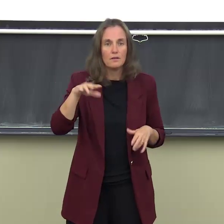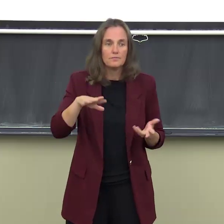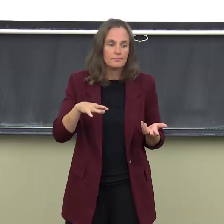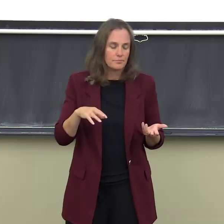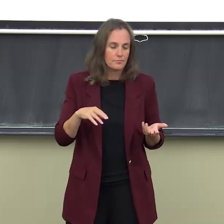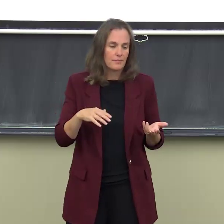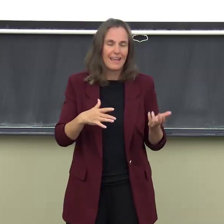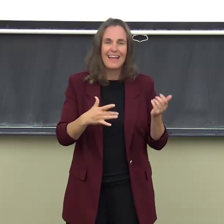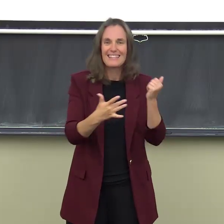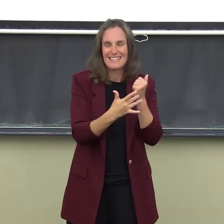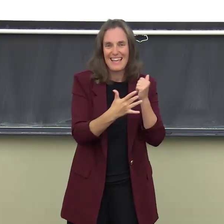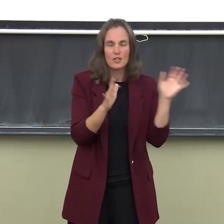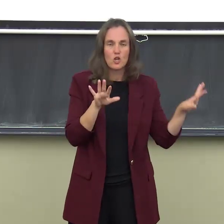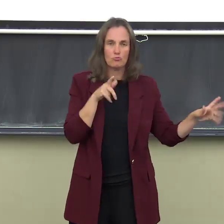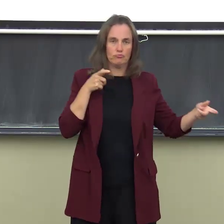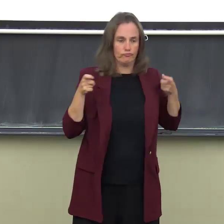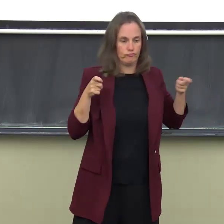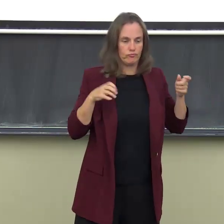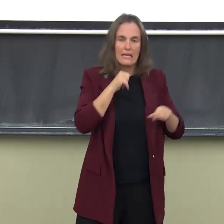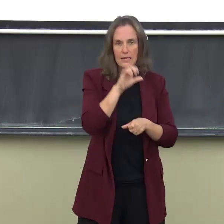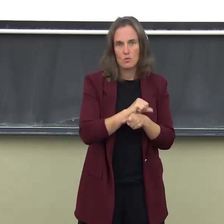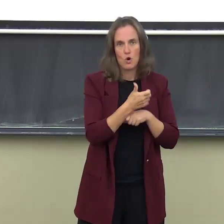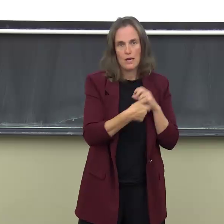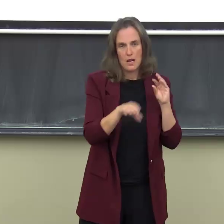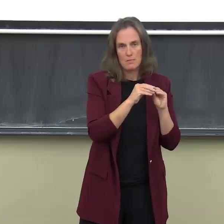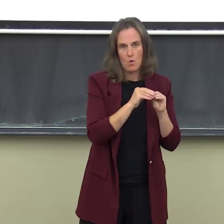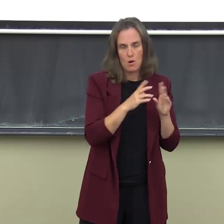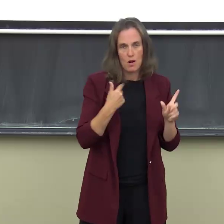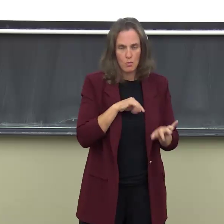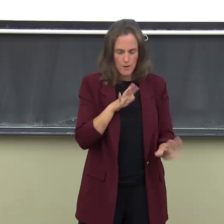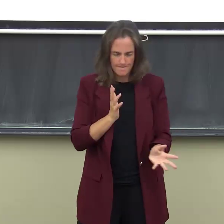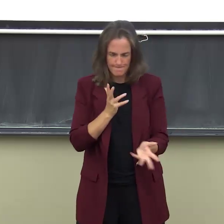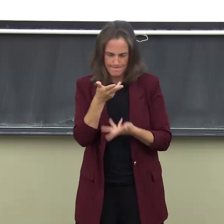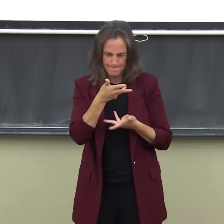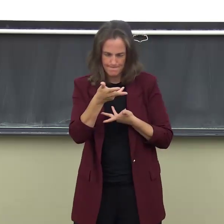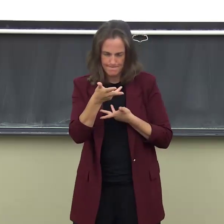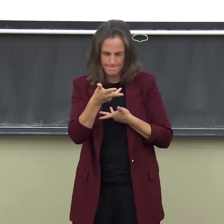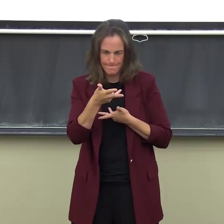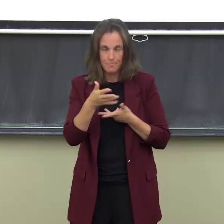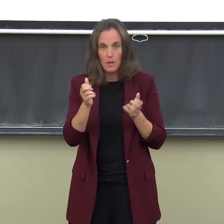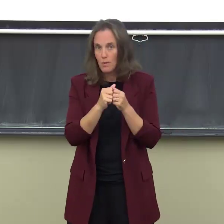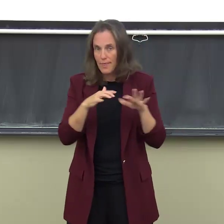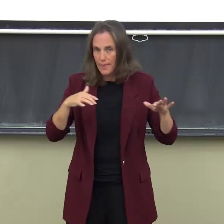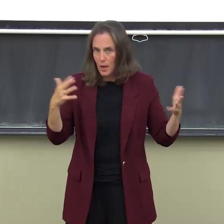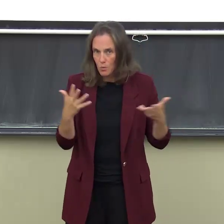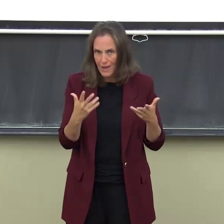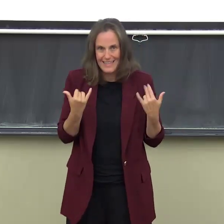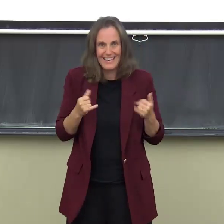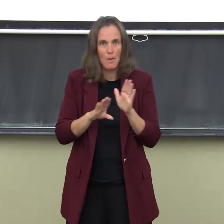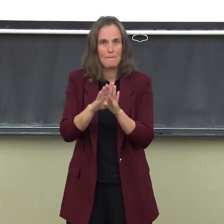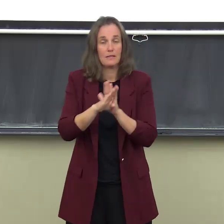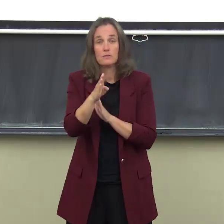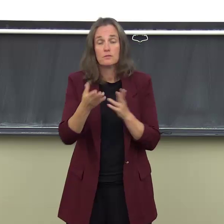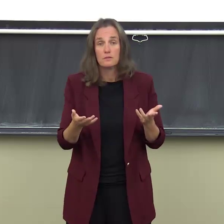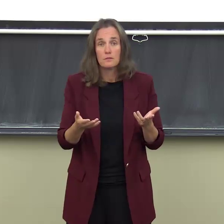Technocratic doesn't work anymore. We are grappling with, what do we now build? We don't